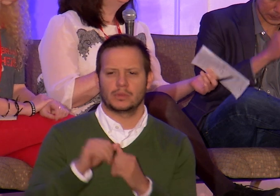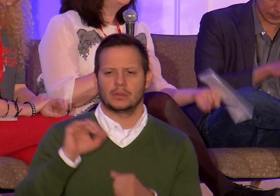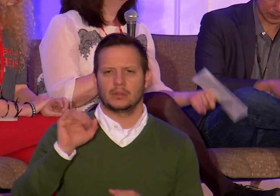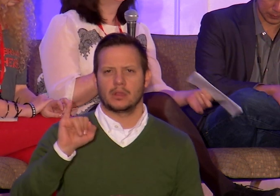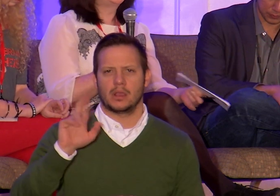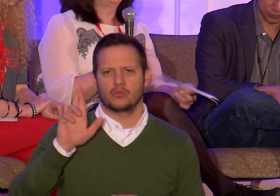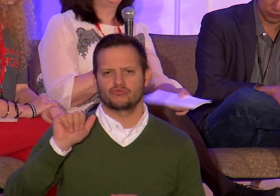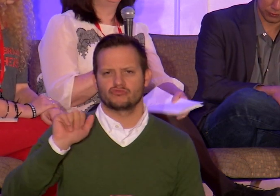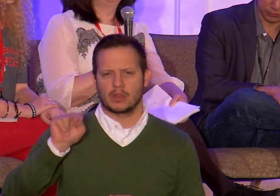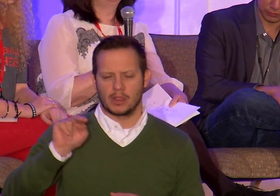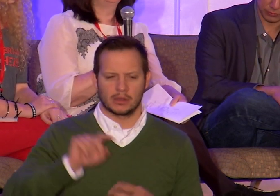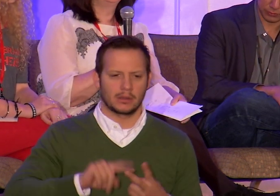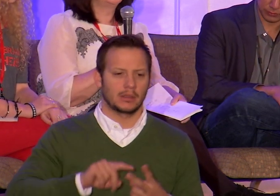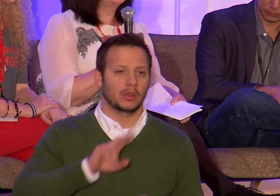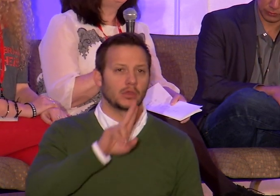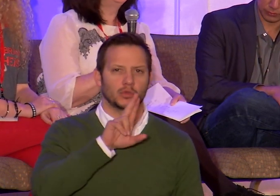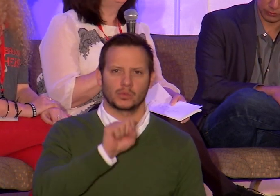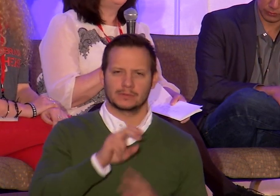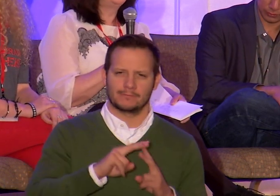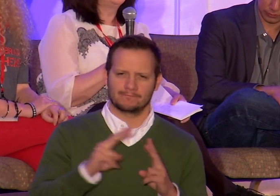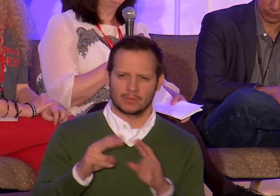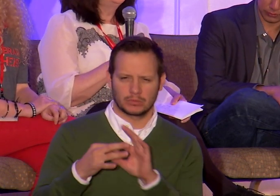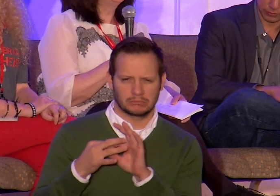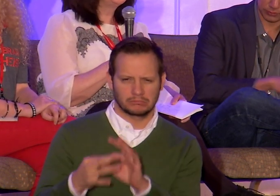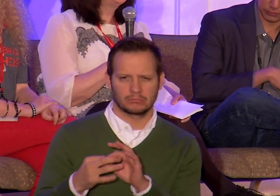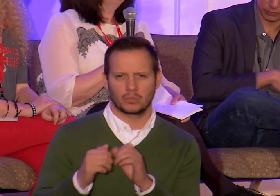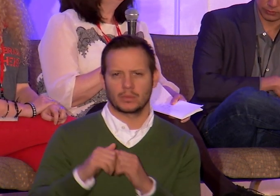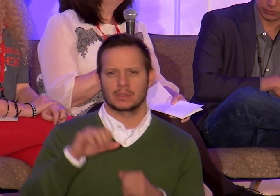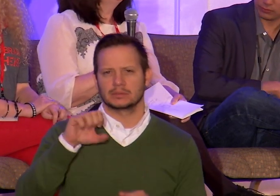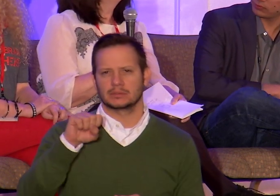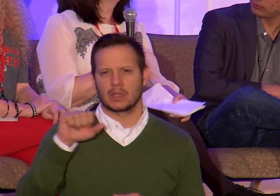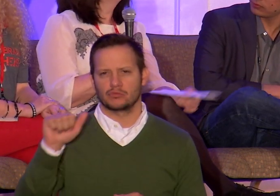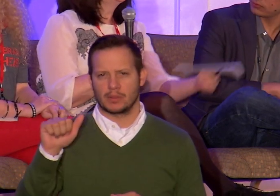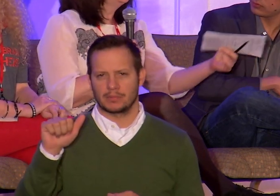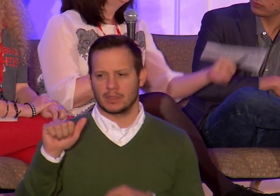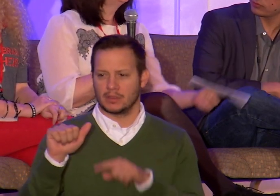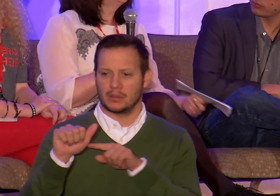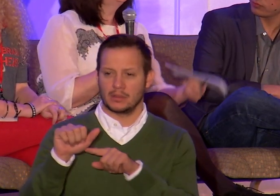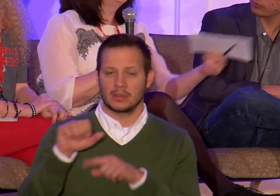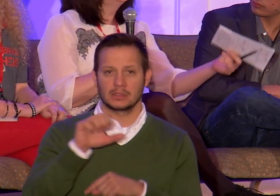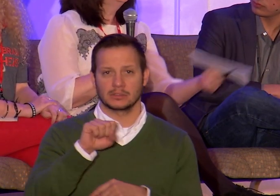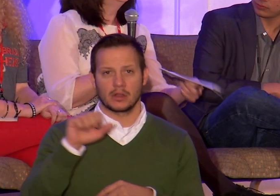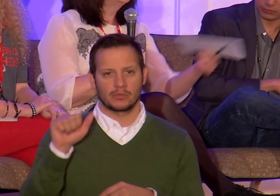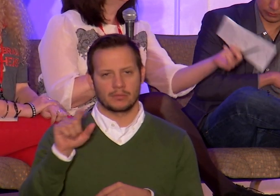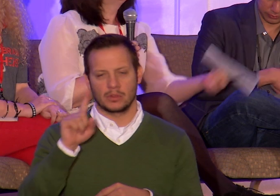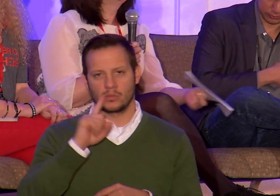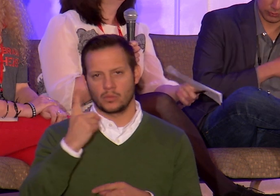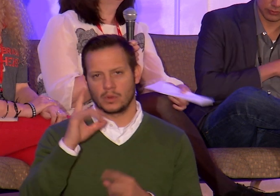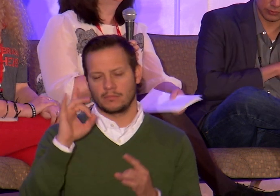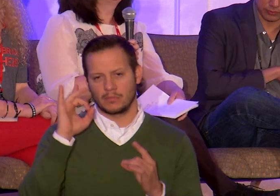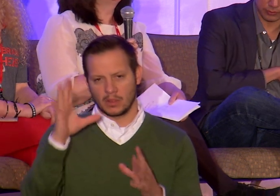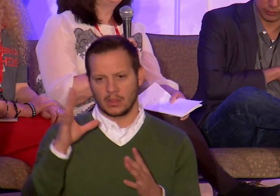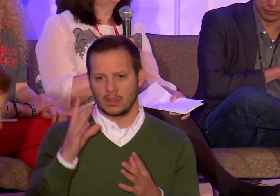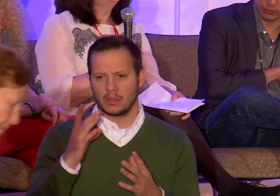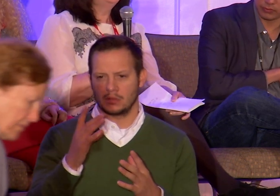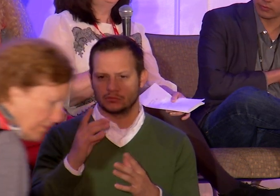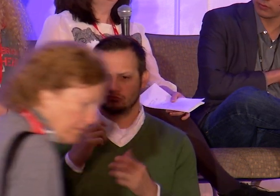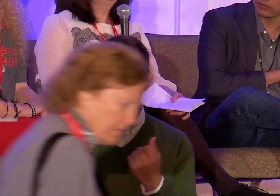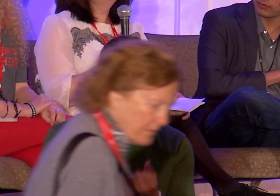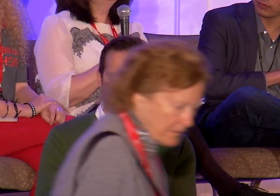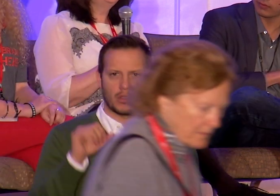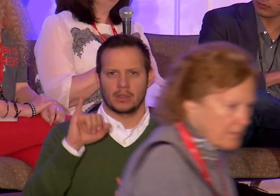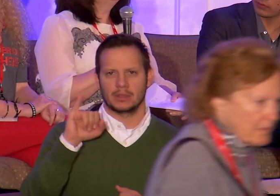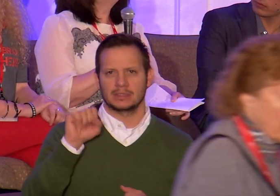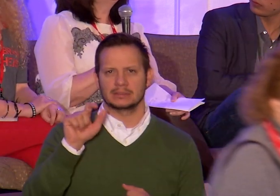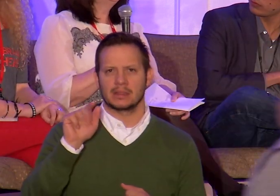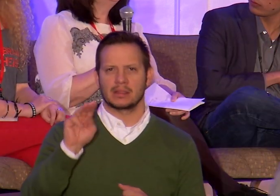very close ally of Saudi Arabia, which is one of the pillars of Wahhabism and Islamism in the world today. And I